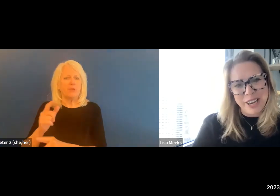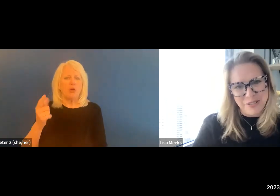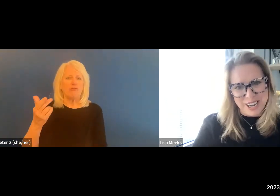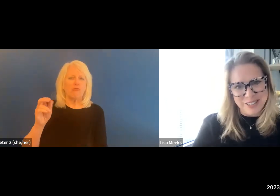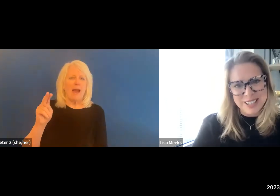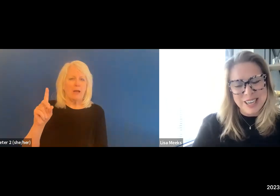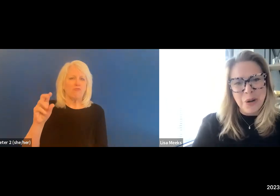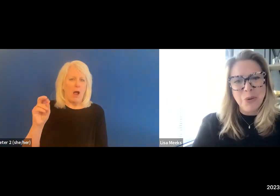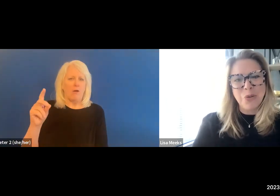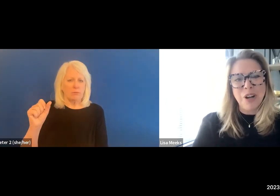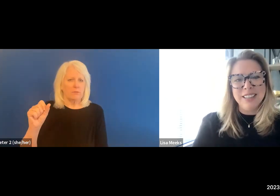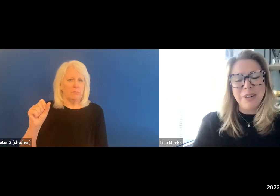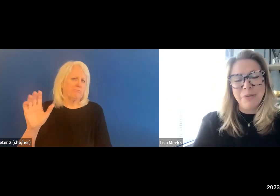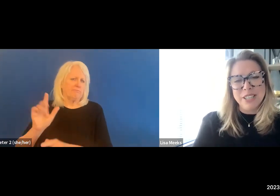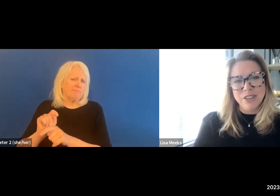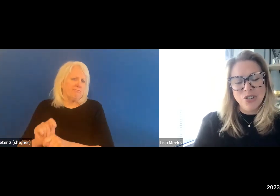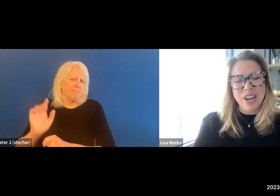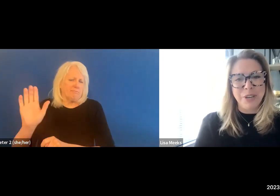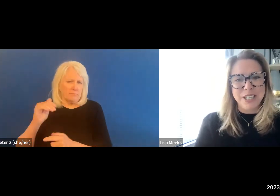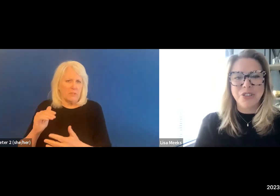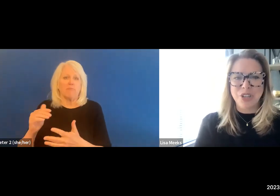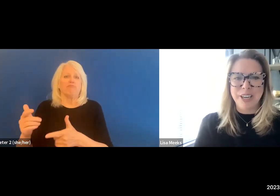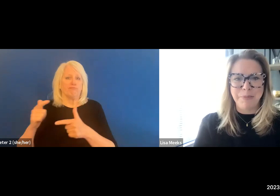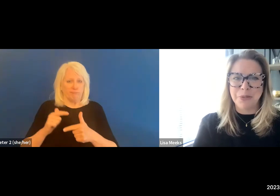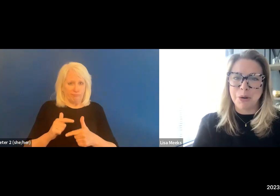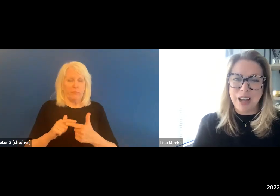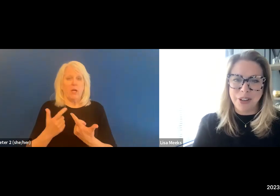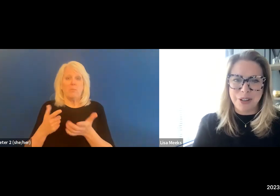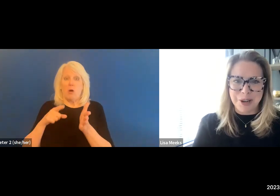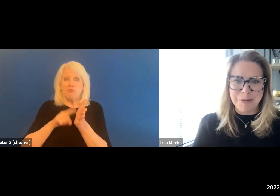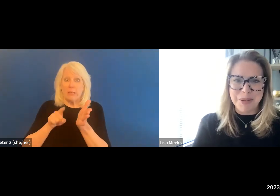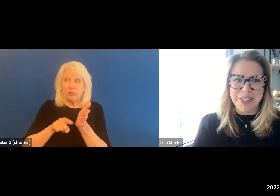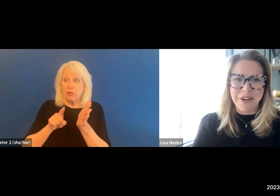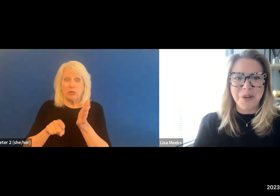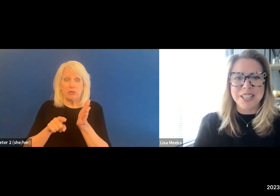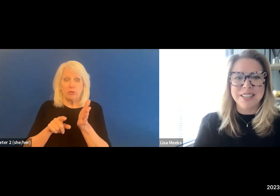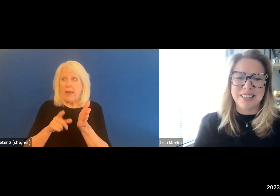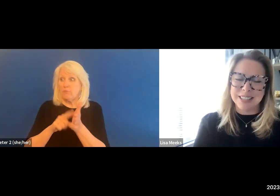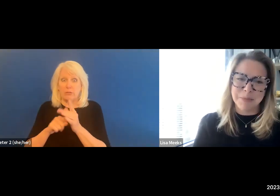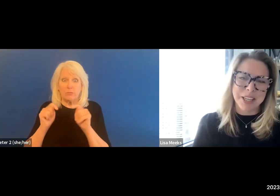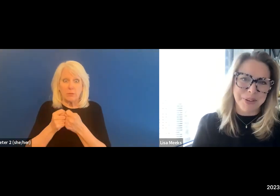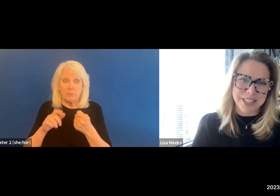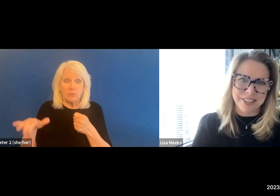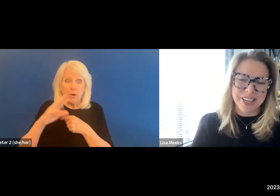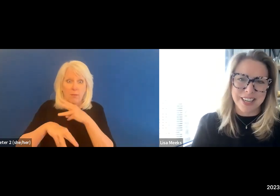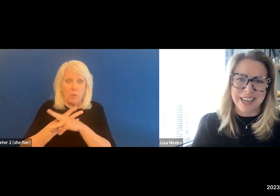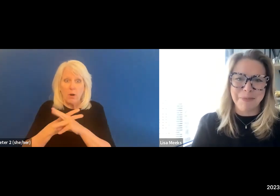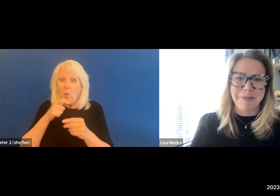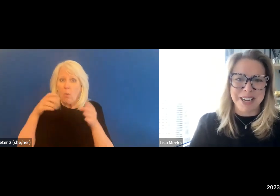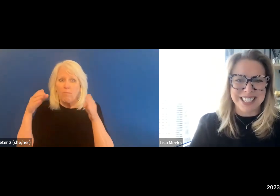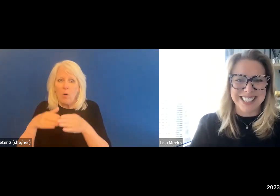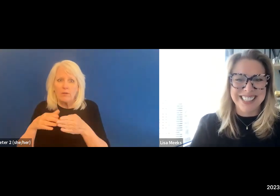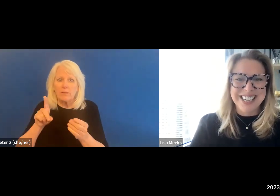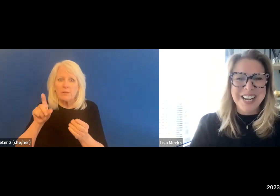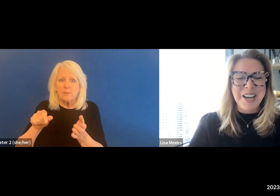of grand rounds, which will highlight research and research teams from around the globe that are focused on disability research and